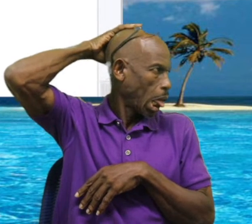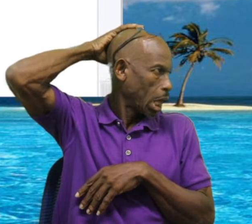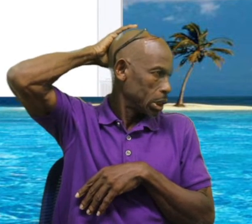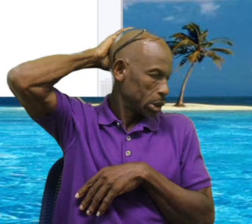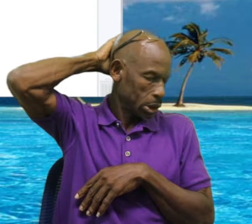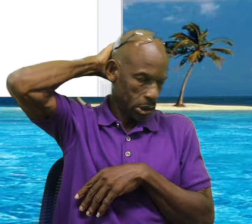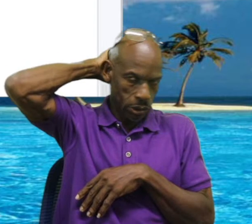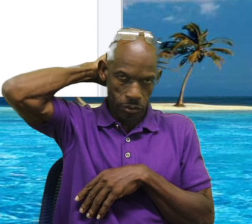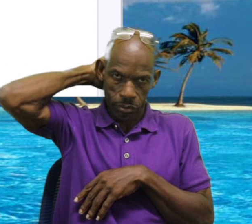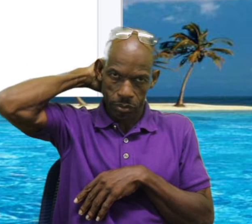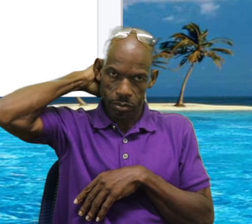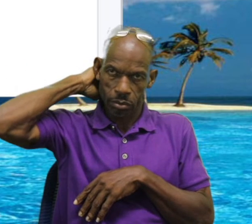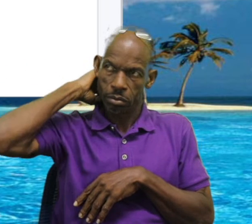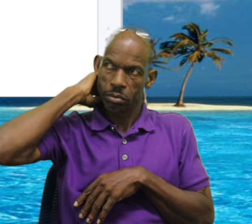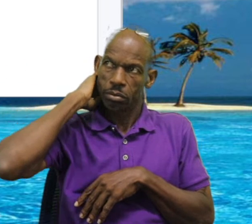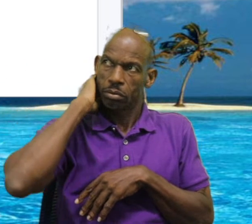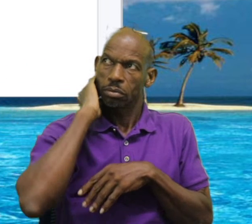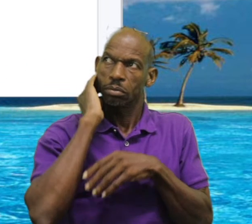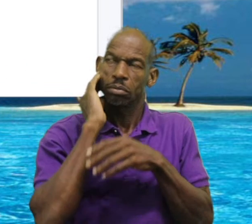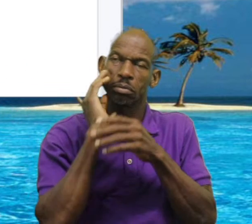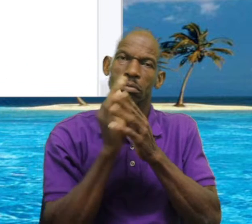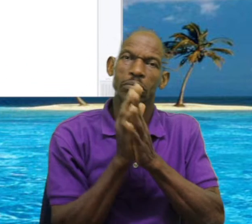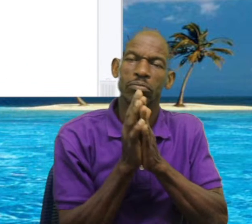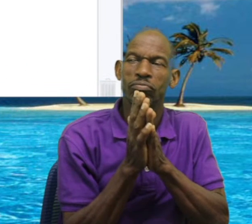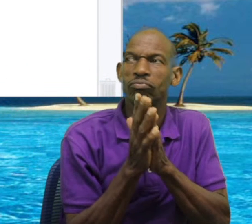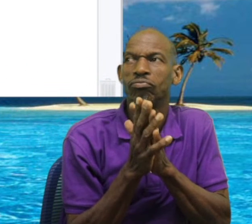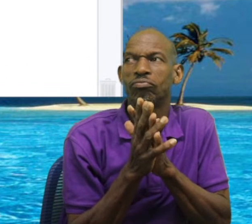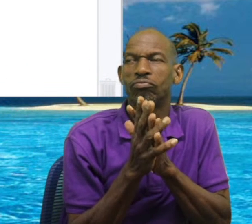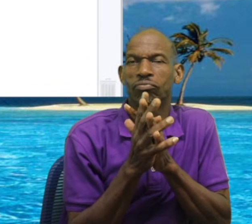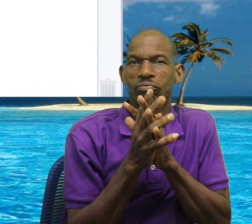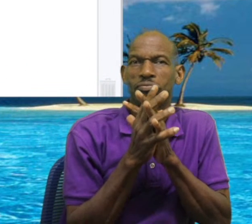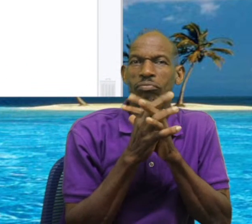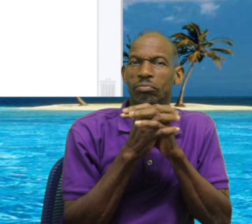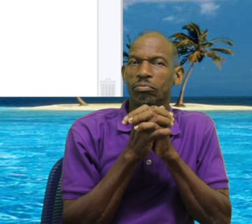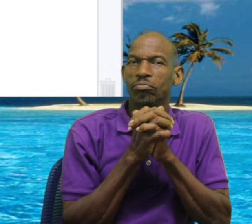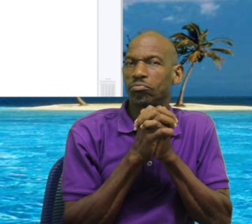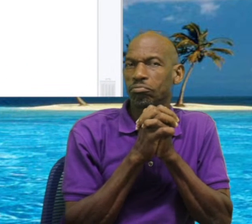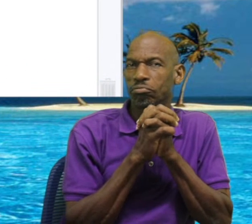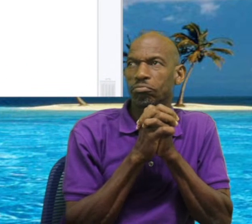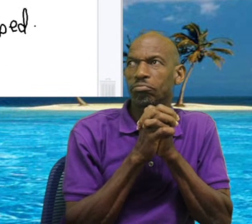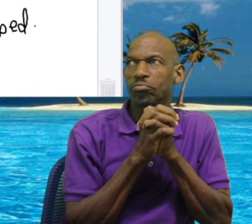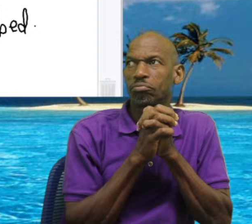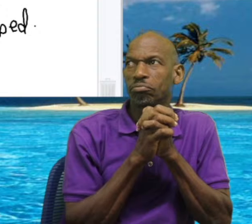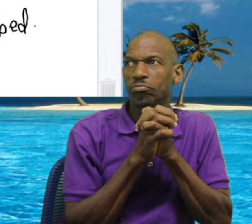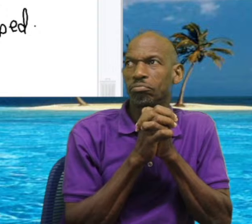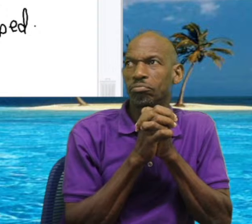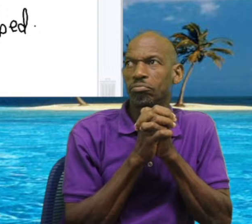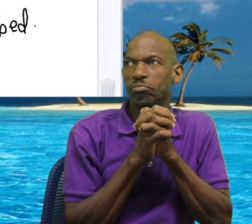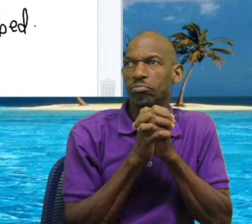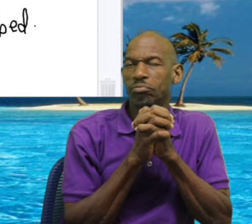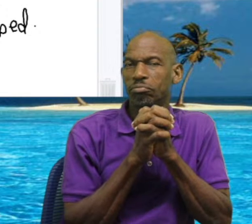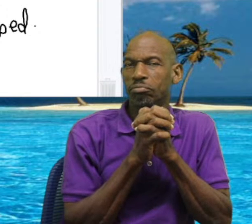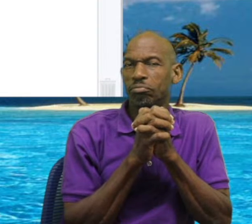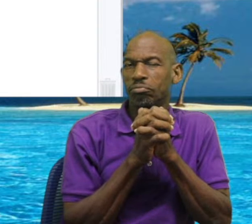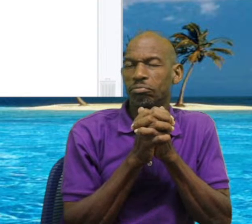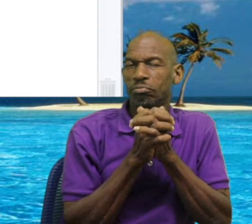YouTube to show you how to do it. Back again, how we did it